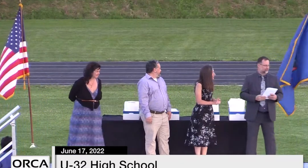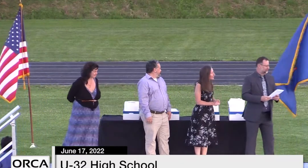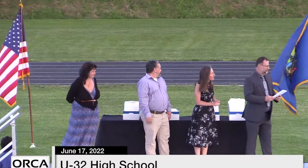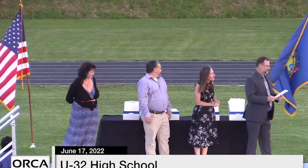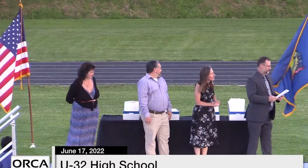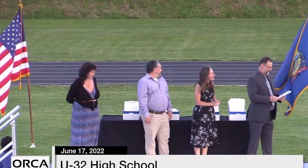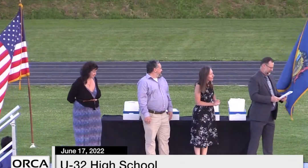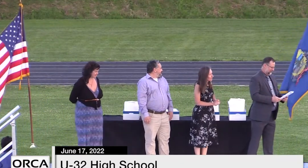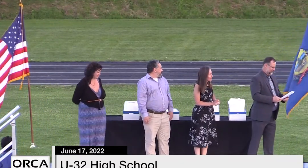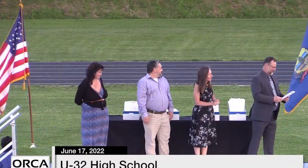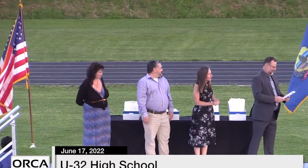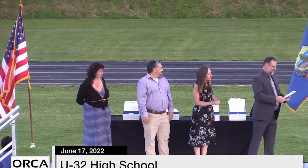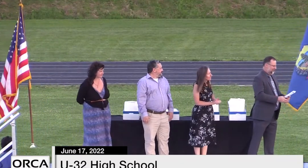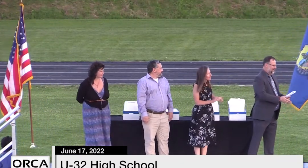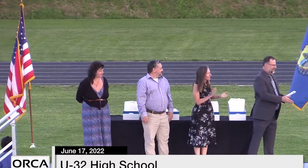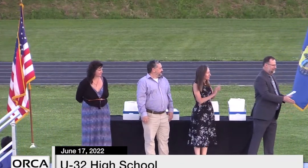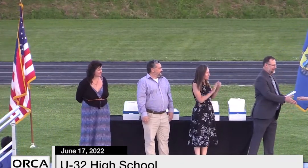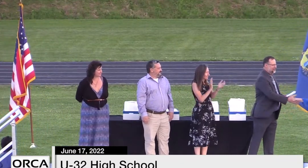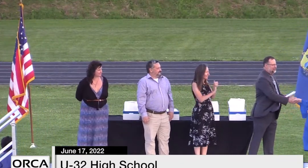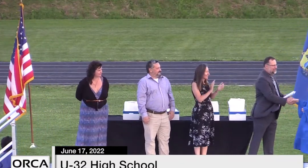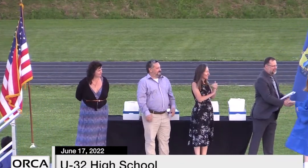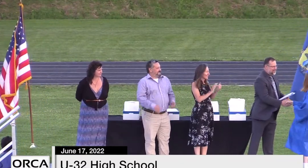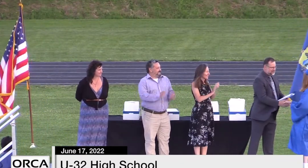Park Y.M. Meehan.